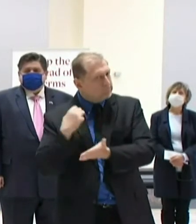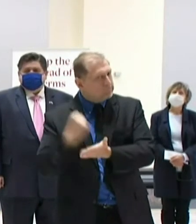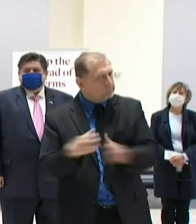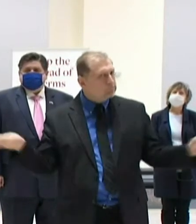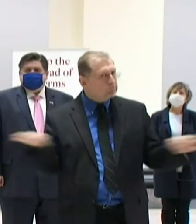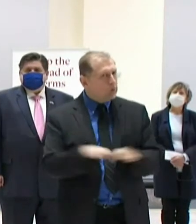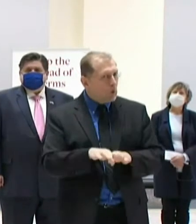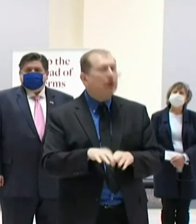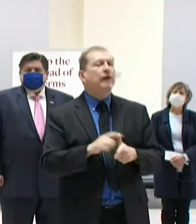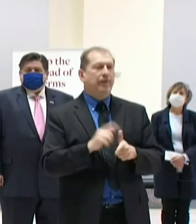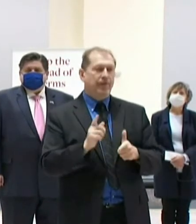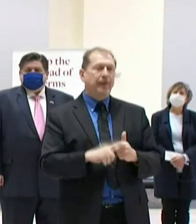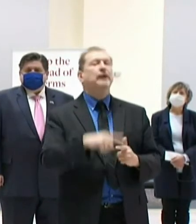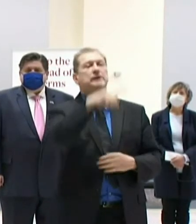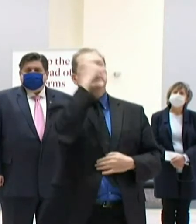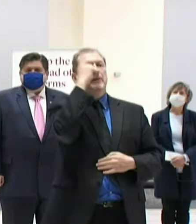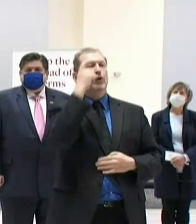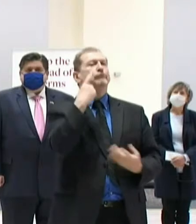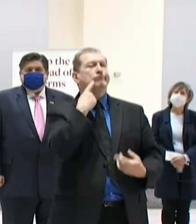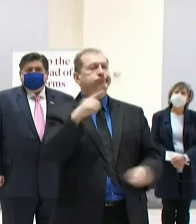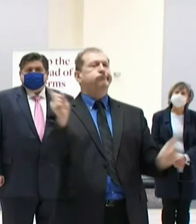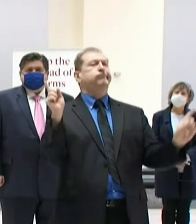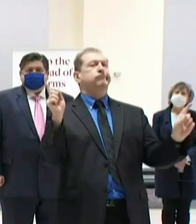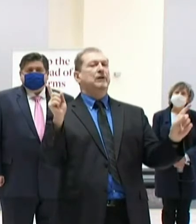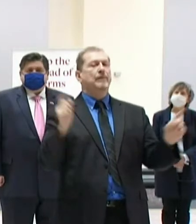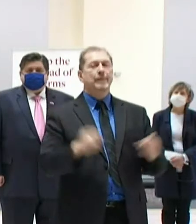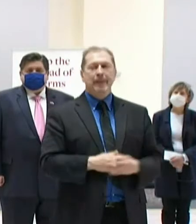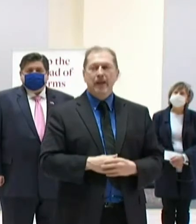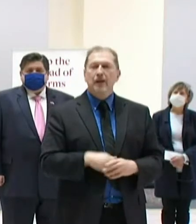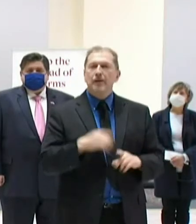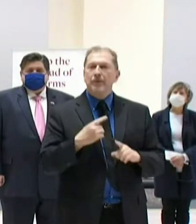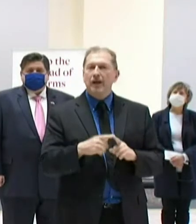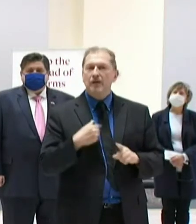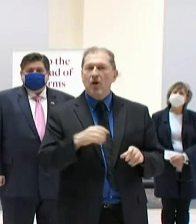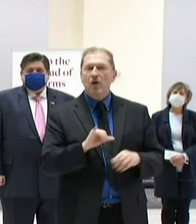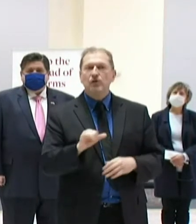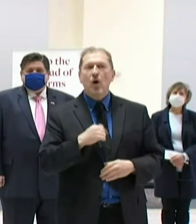important. And let me also just say this. I want to give a shout out